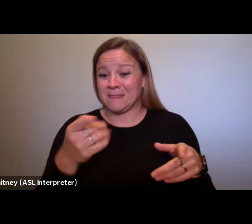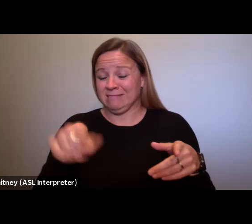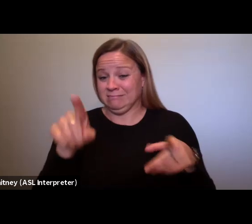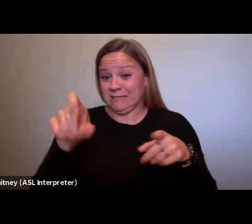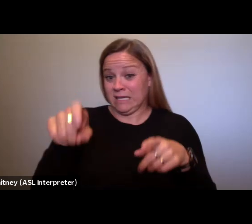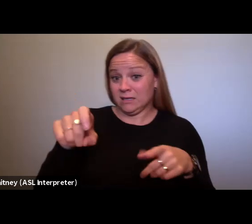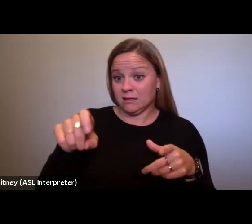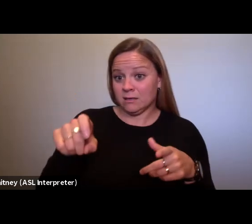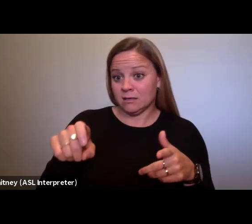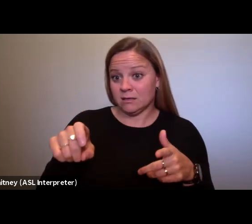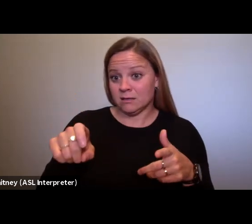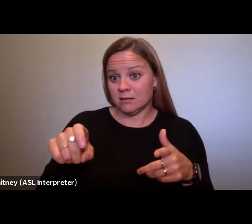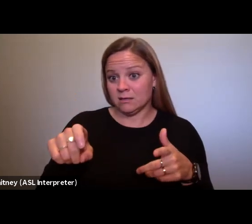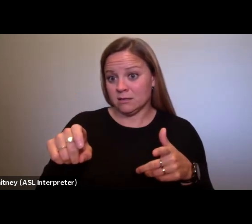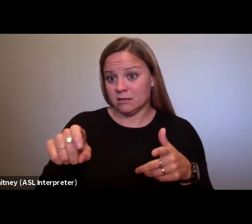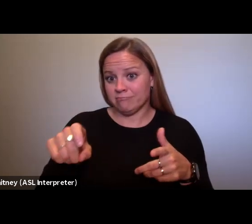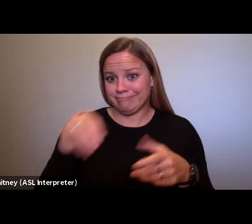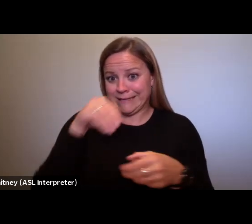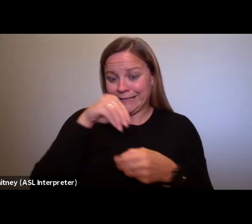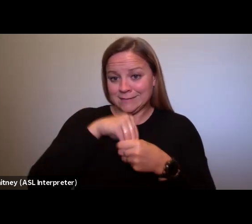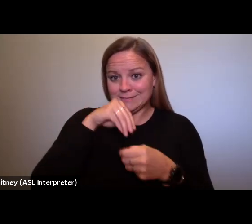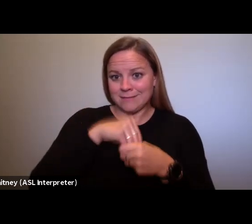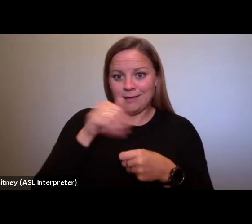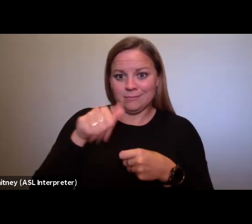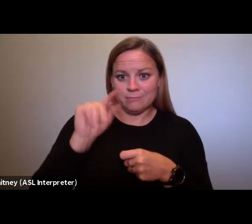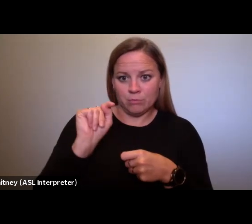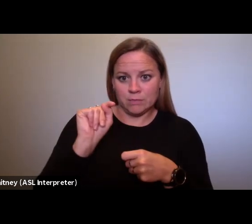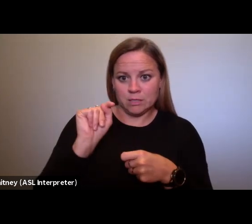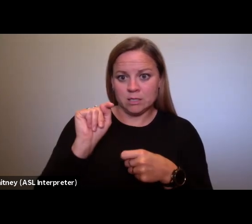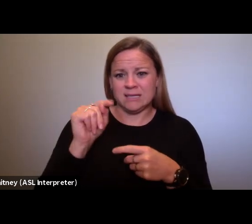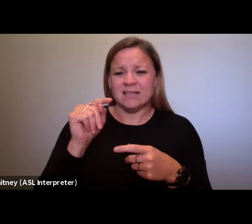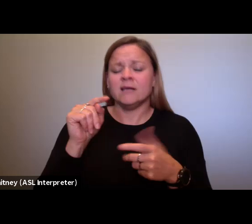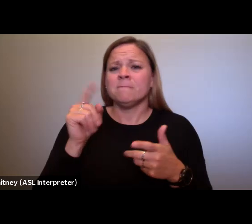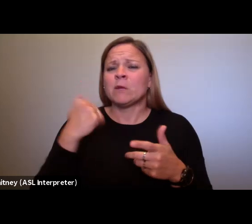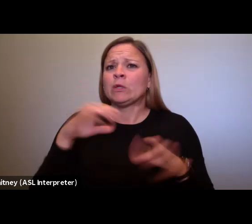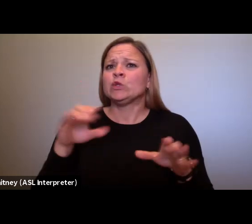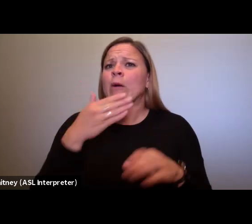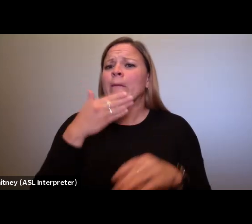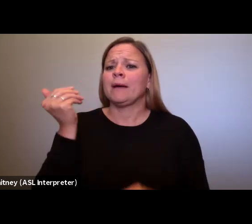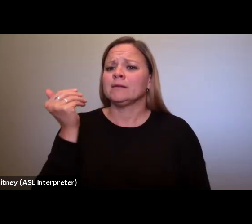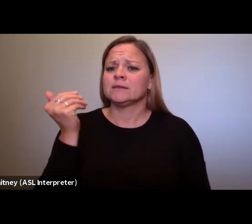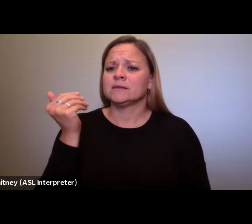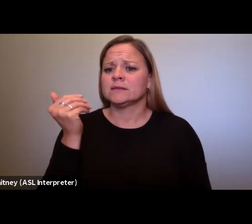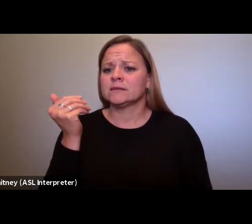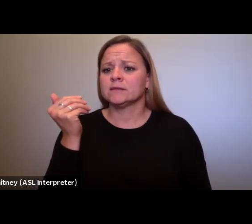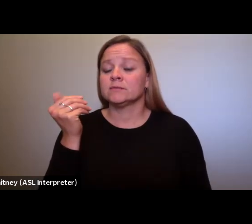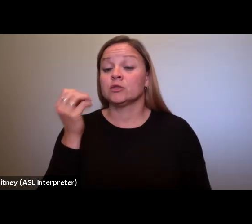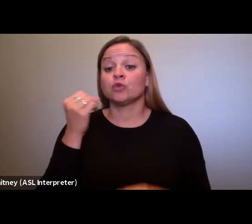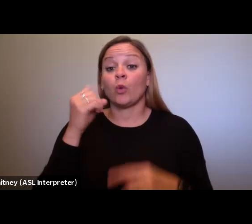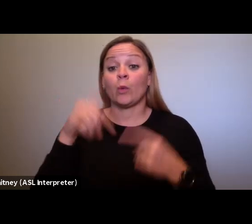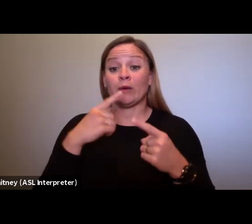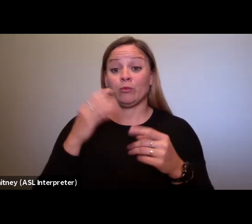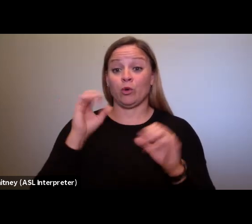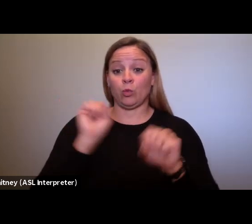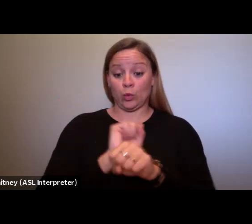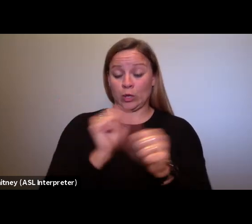need inside of the unit itself. We do our best to, when we're working with folks,